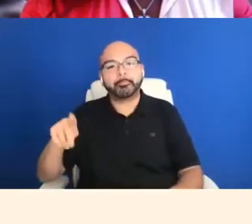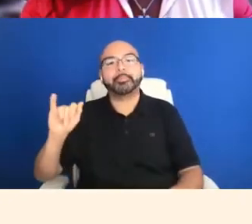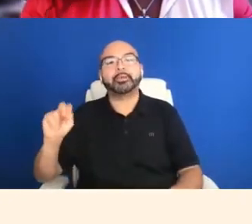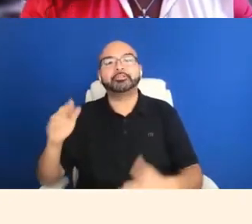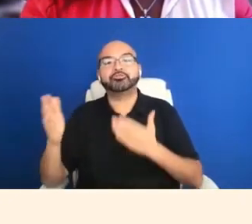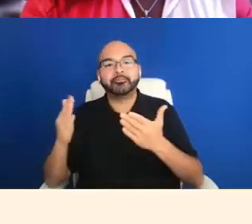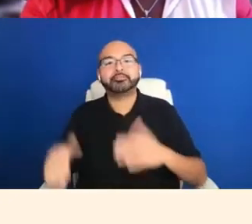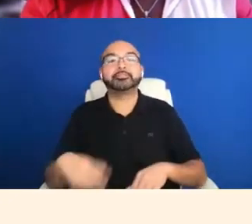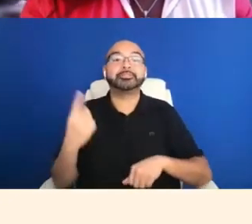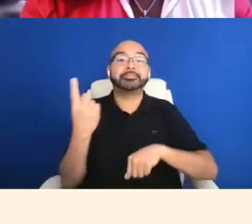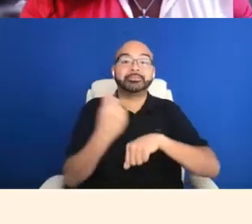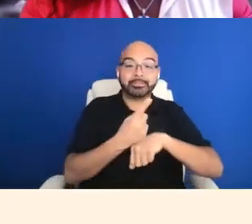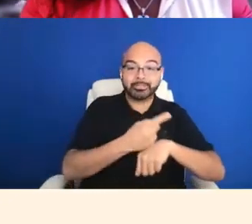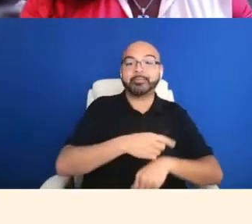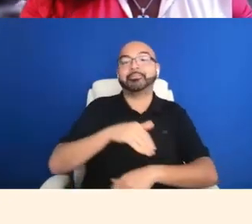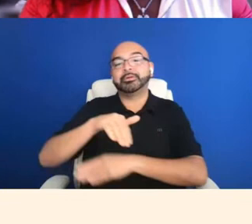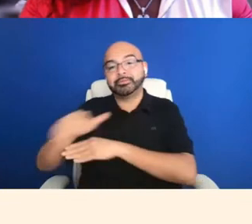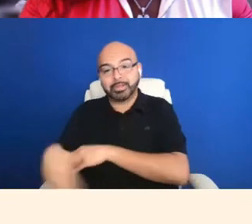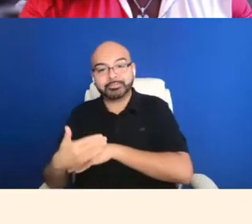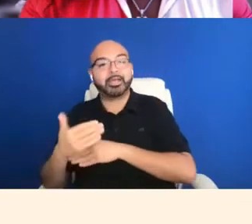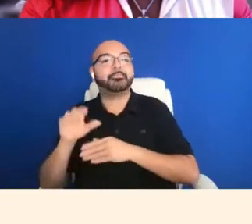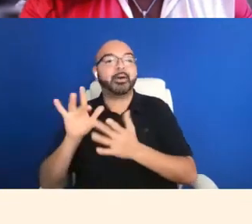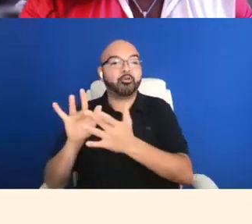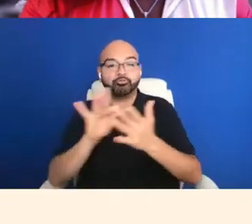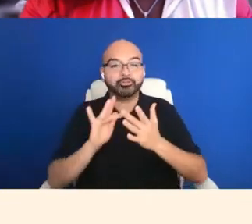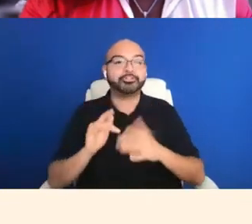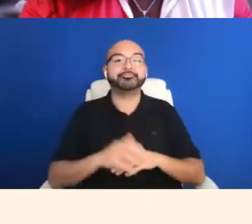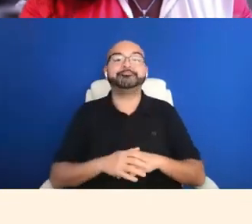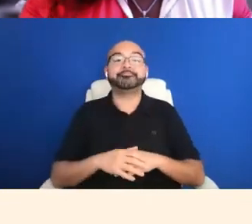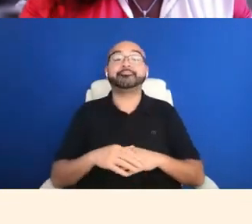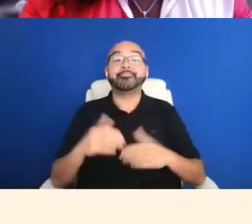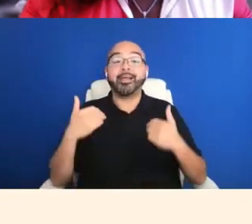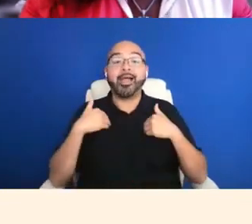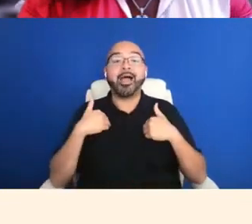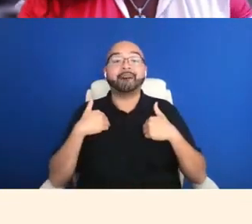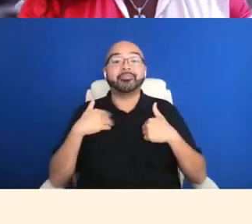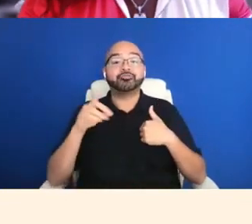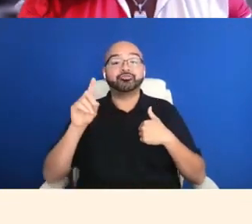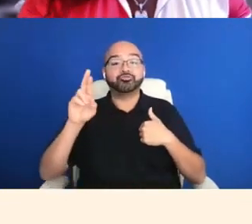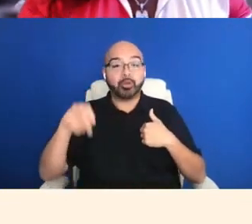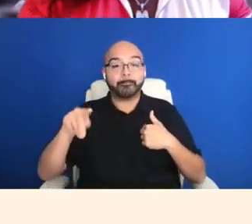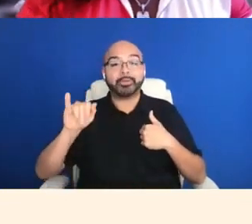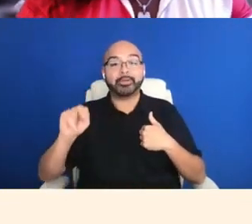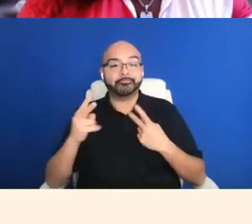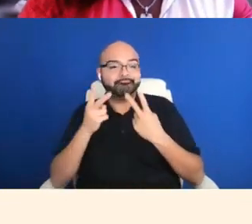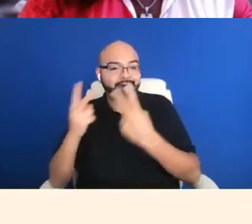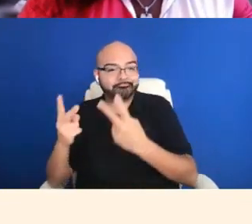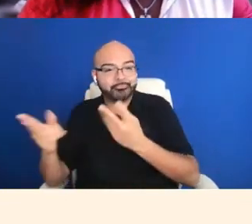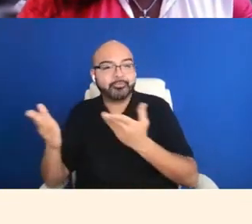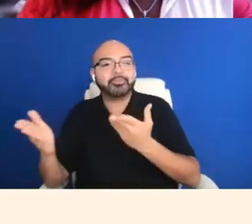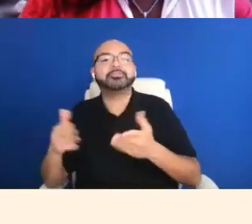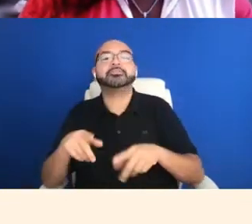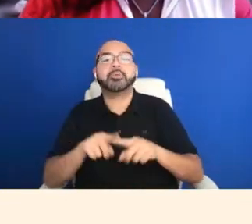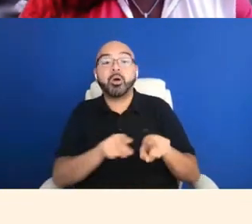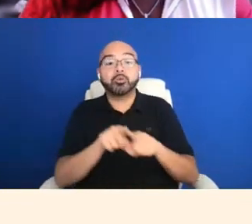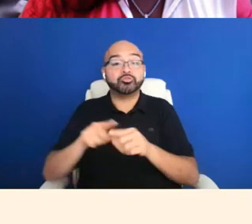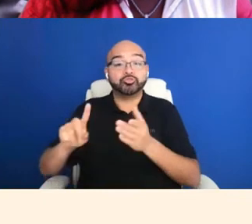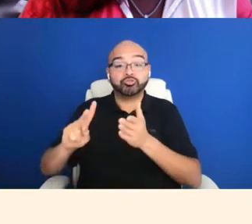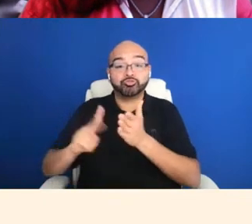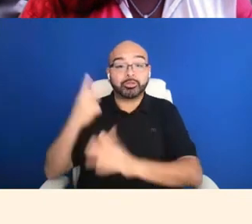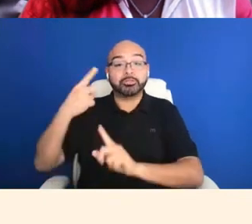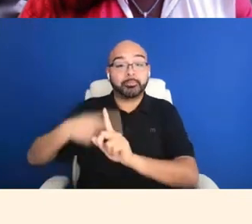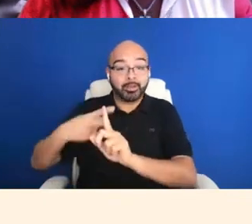outreach. Our drop-in services, not only do we have daytime drop-in, but twice a month we do